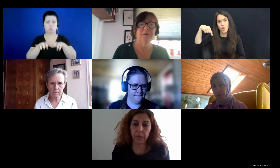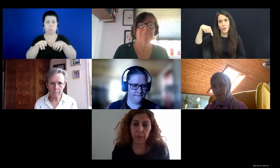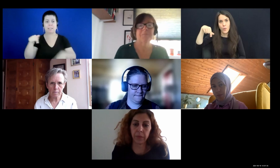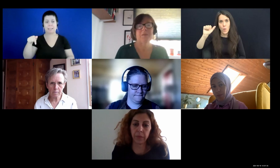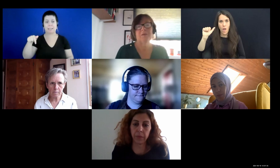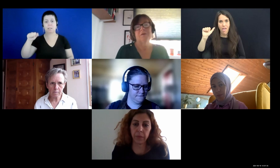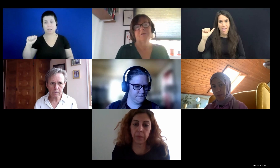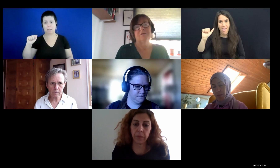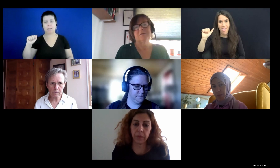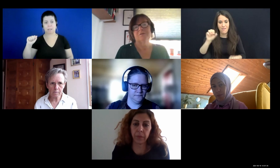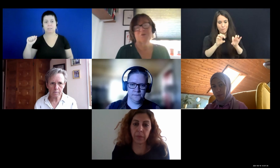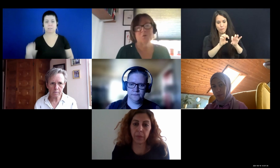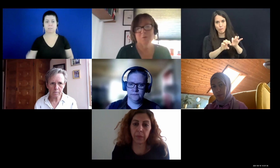to